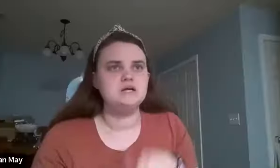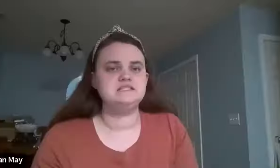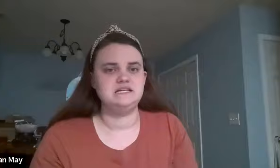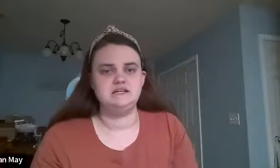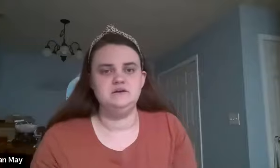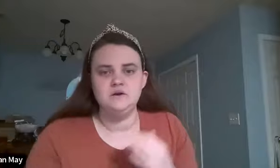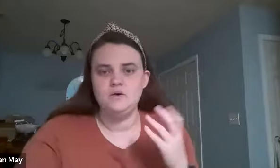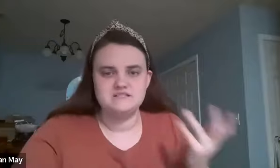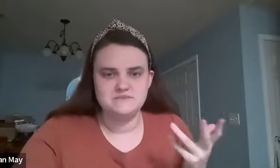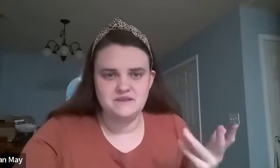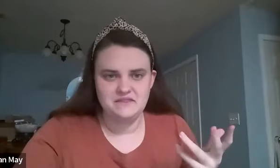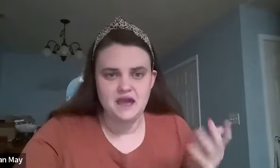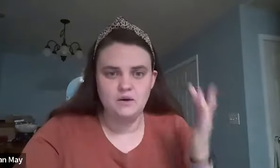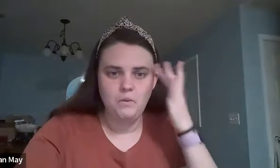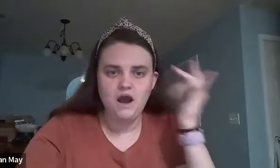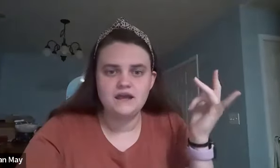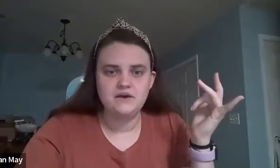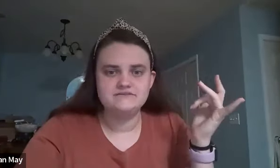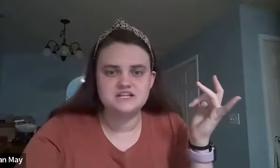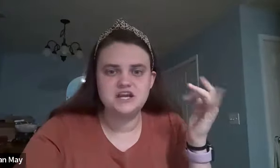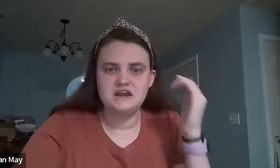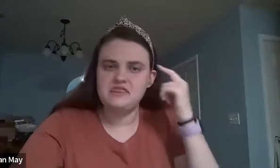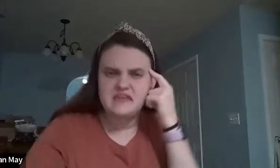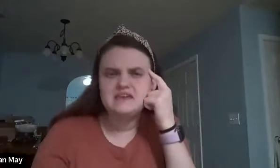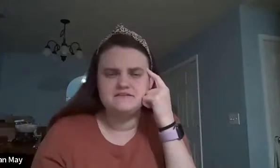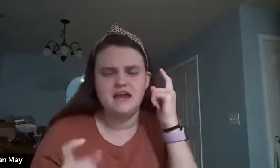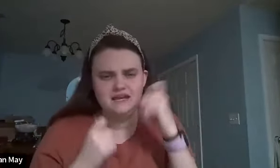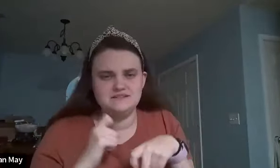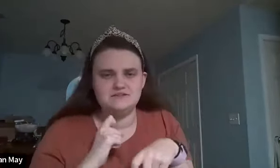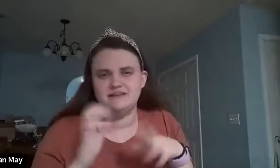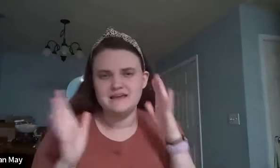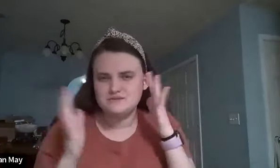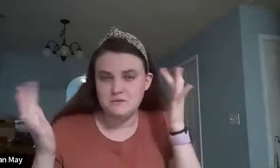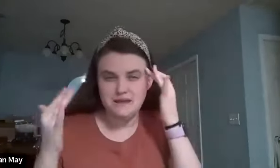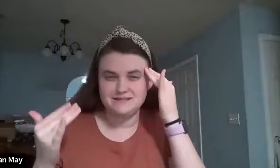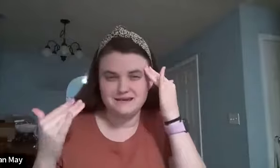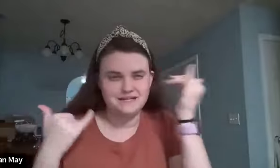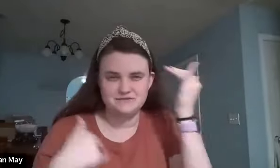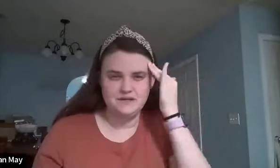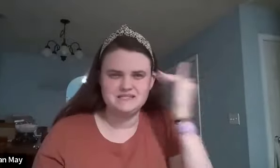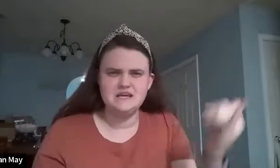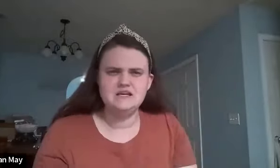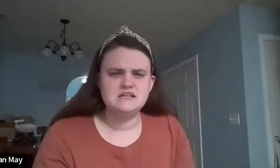person, something like that. A why, you have to actually kind of think of that answer. Like that's always what makes that connection for me is it's like,